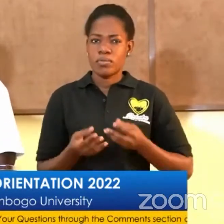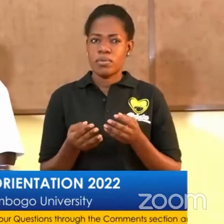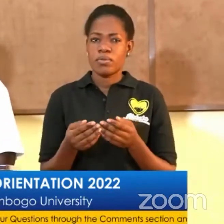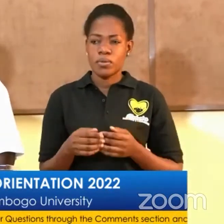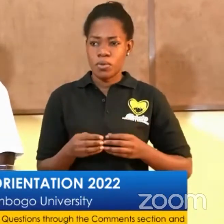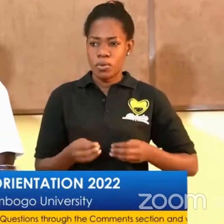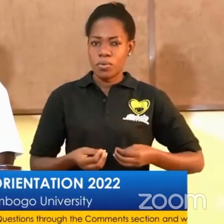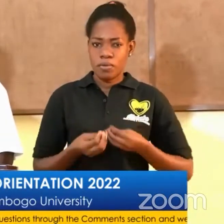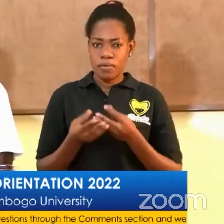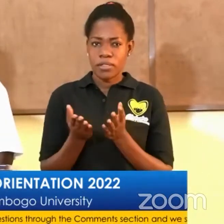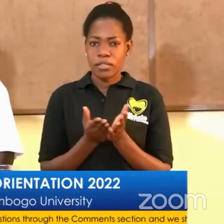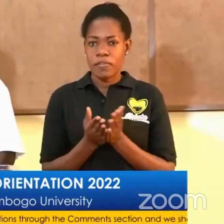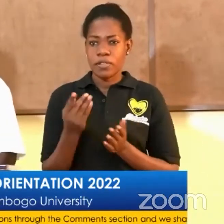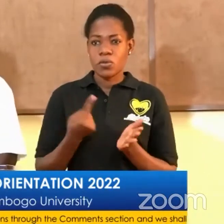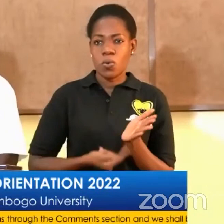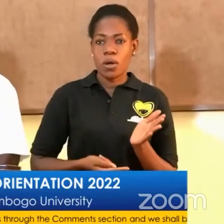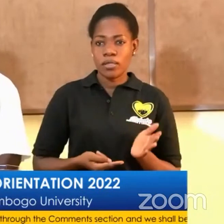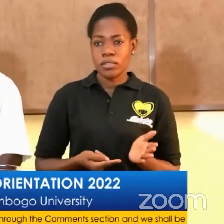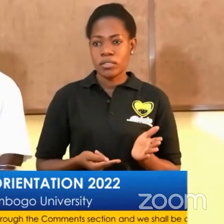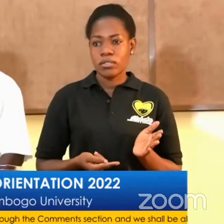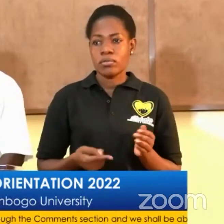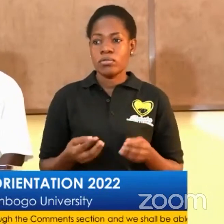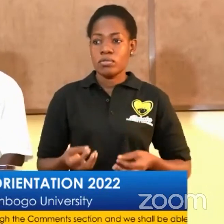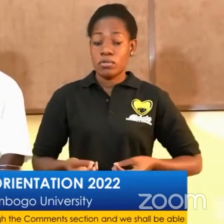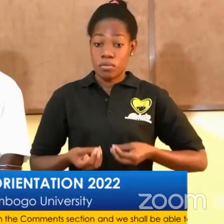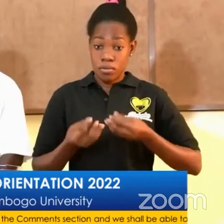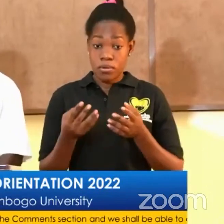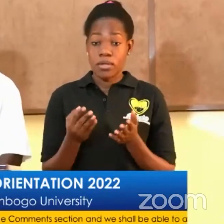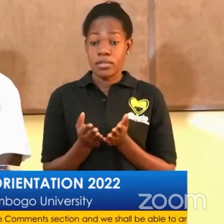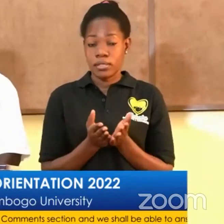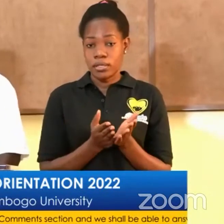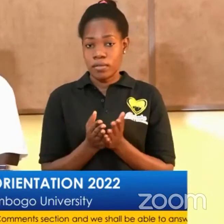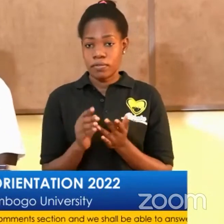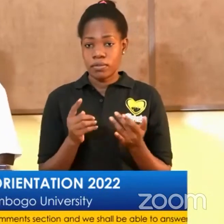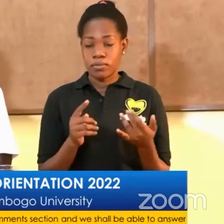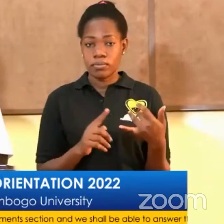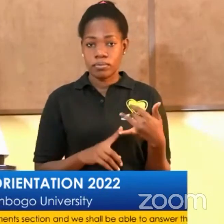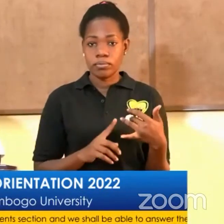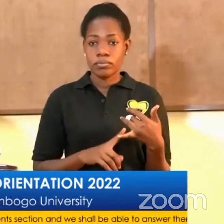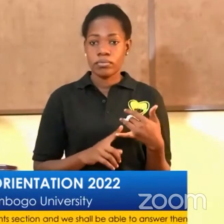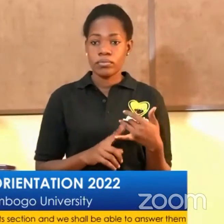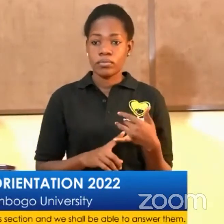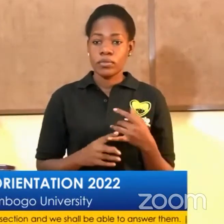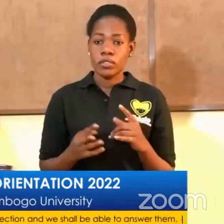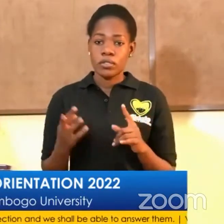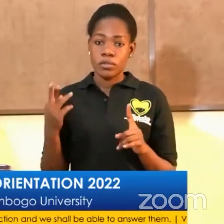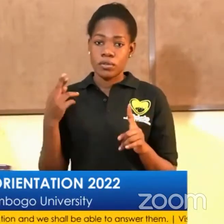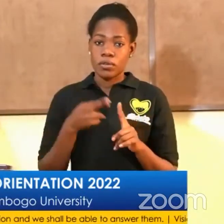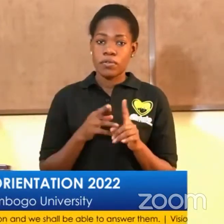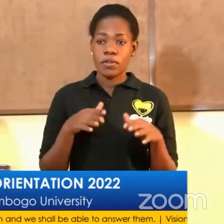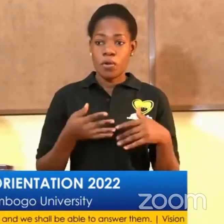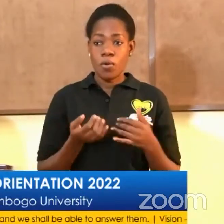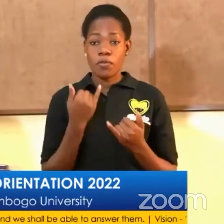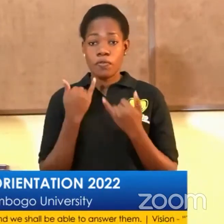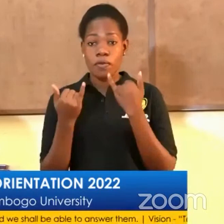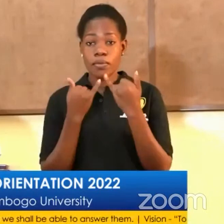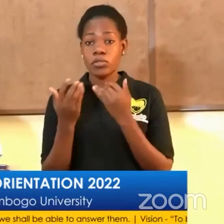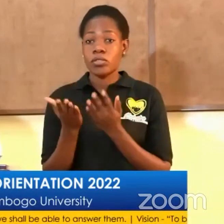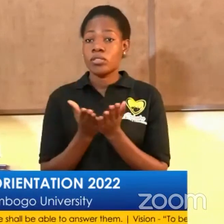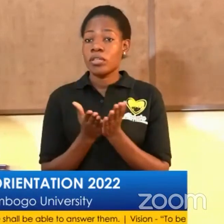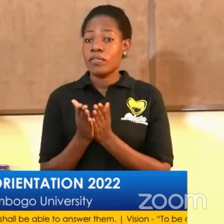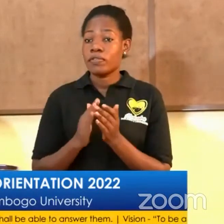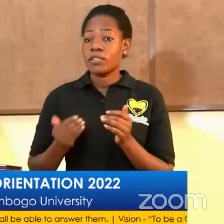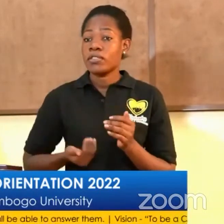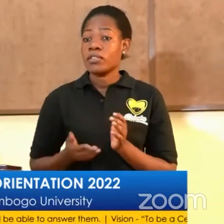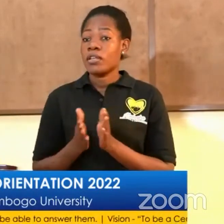University Library? We provide the following services. Reference or information service. Ladies and